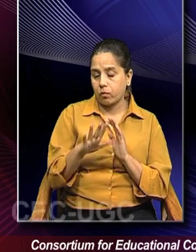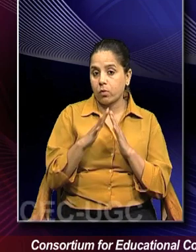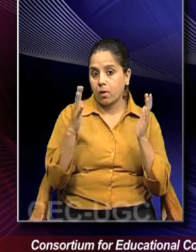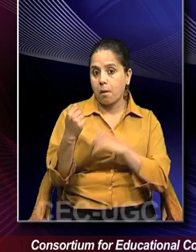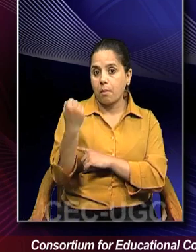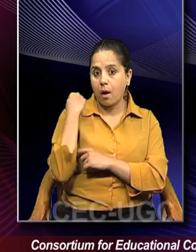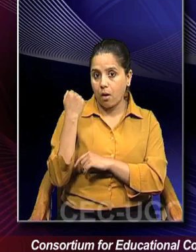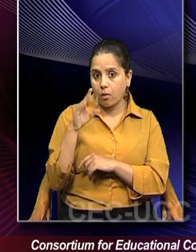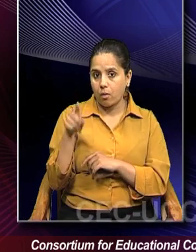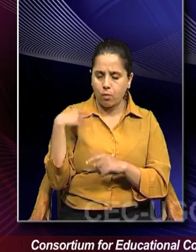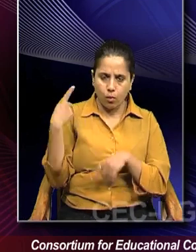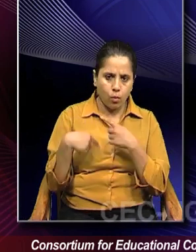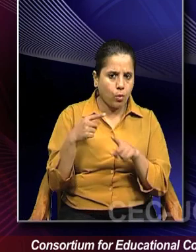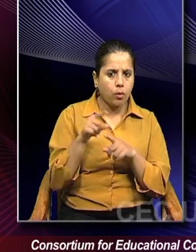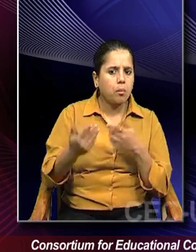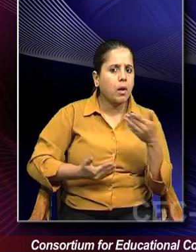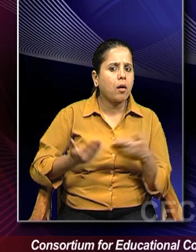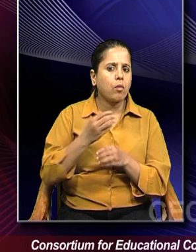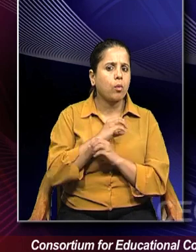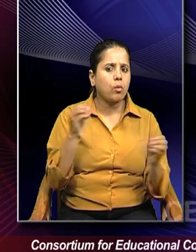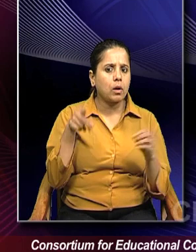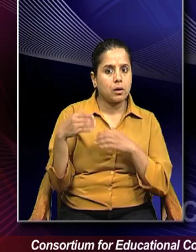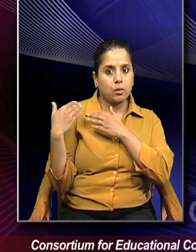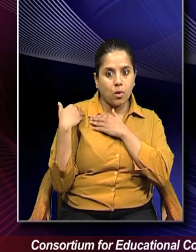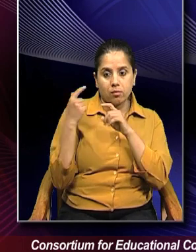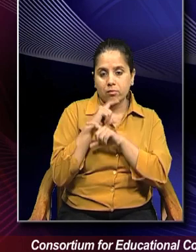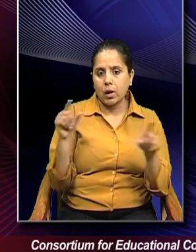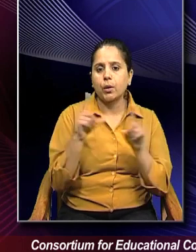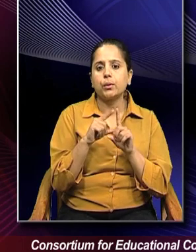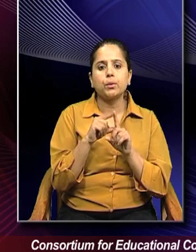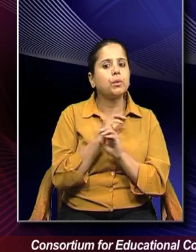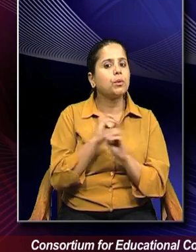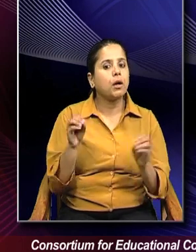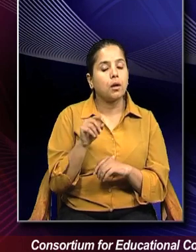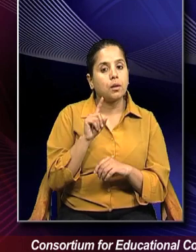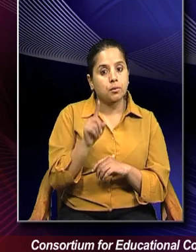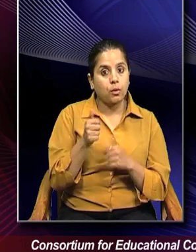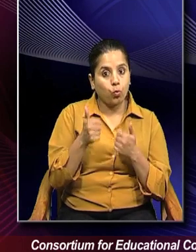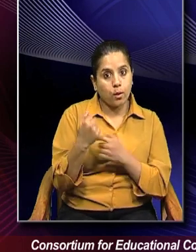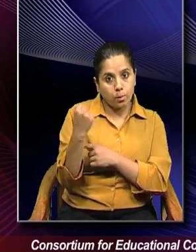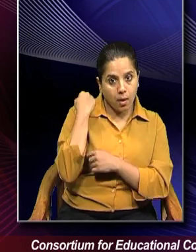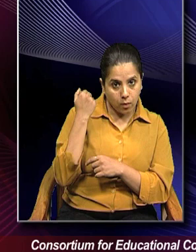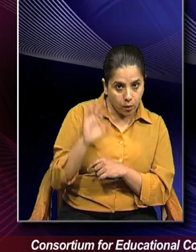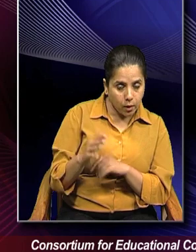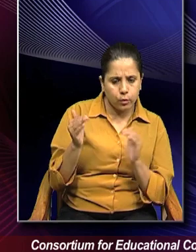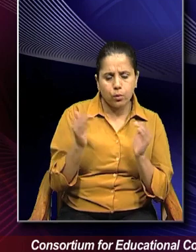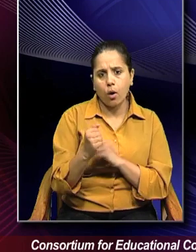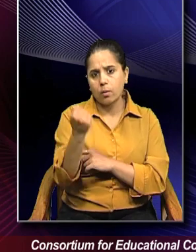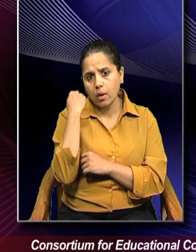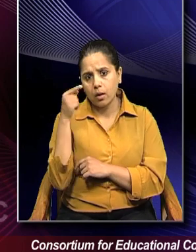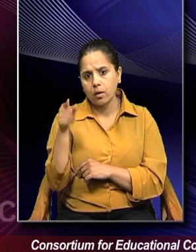powers, often do not behave in a very responsible manner. Whether it is great powers or small powers,